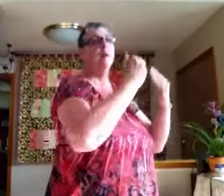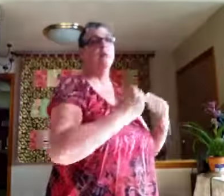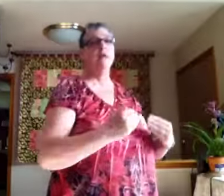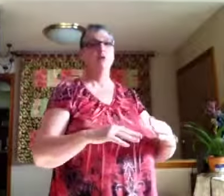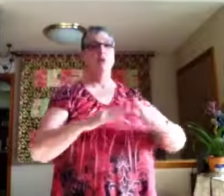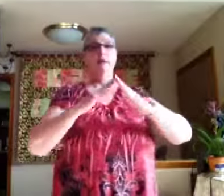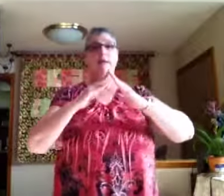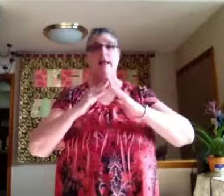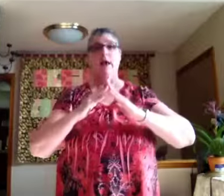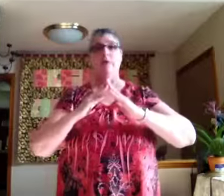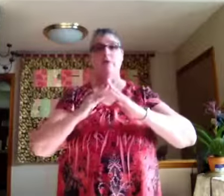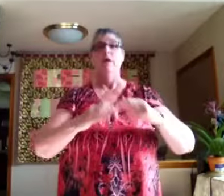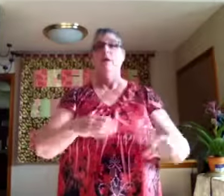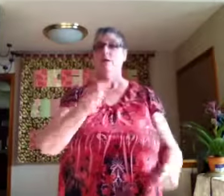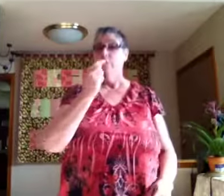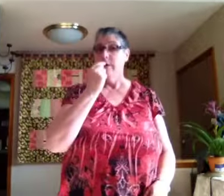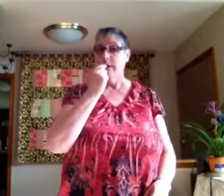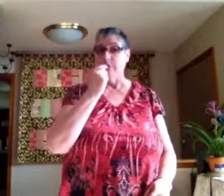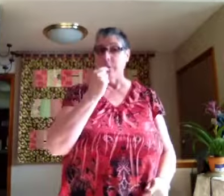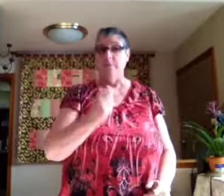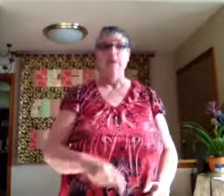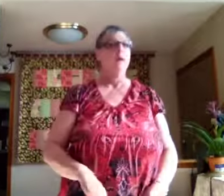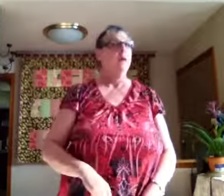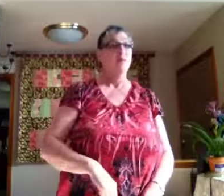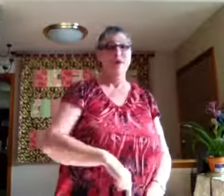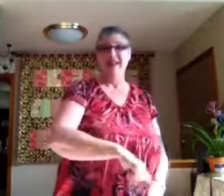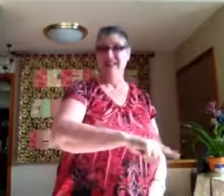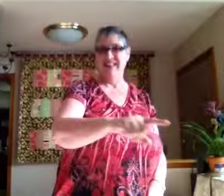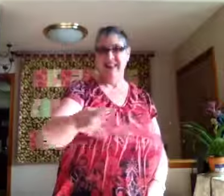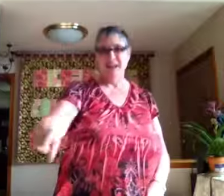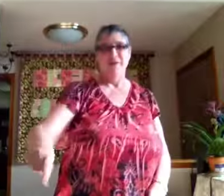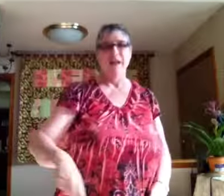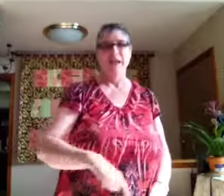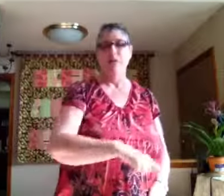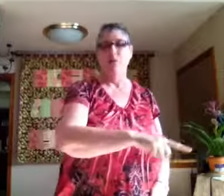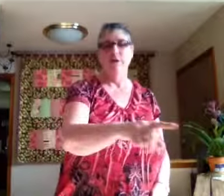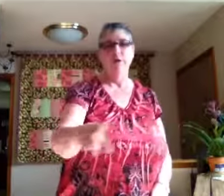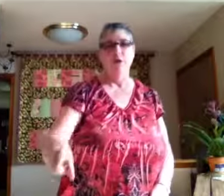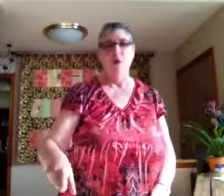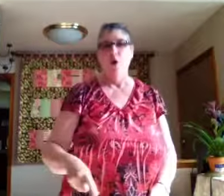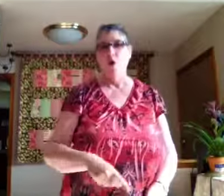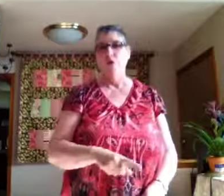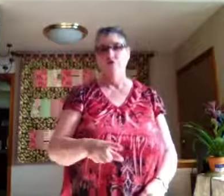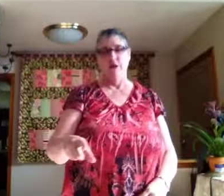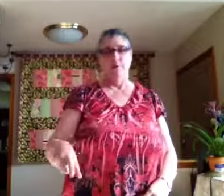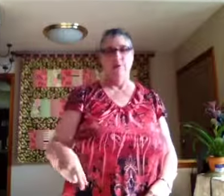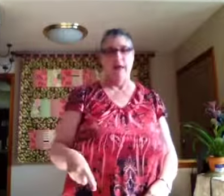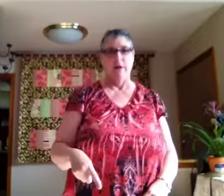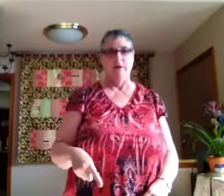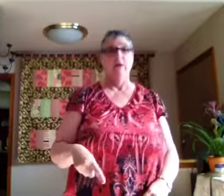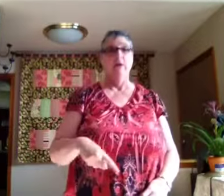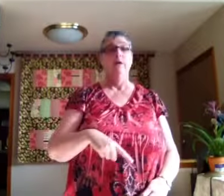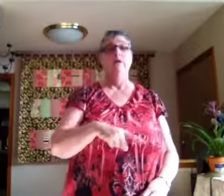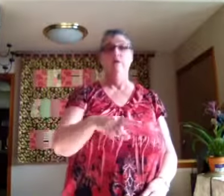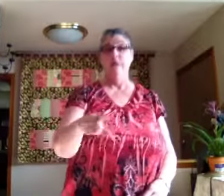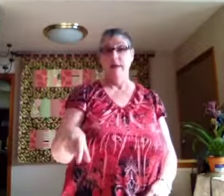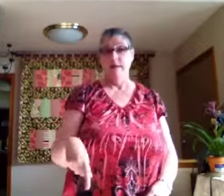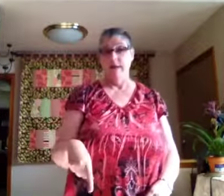company to his house for dinner. But instead of taking one of his own sheep or cattle to feed his